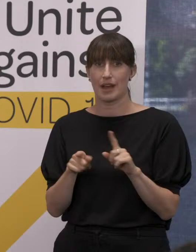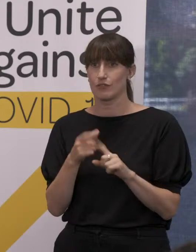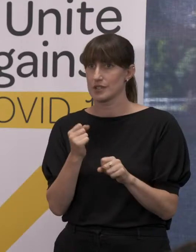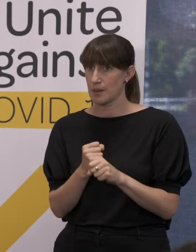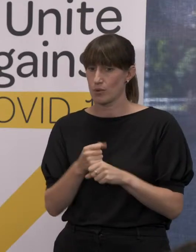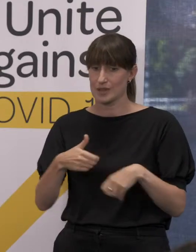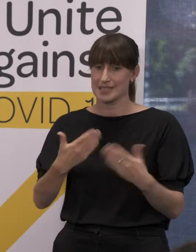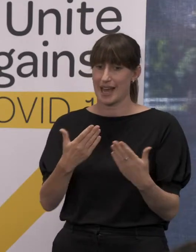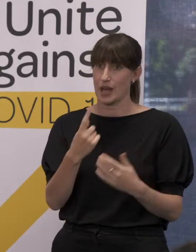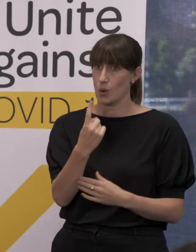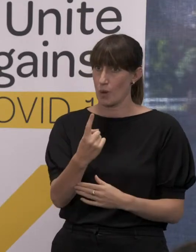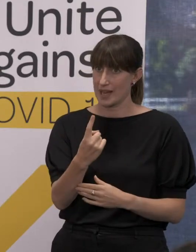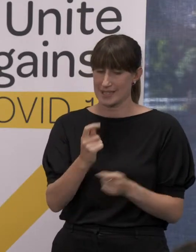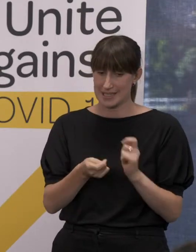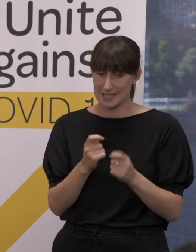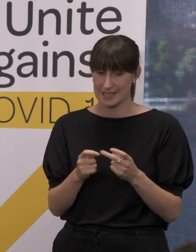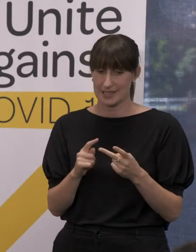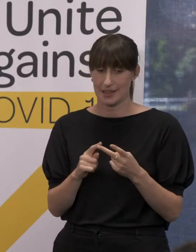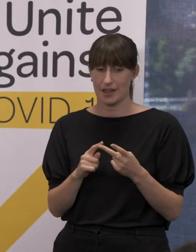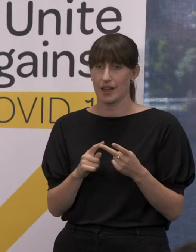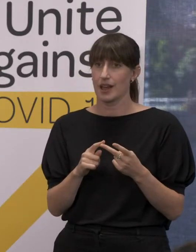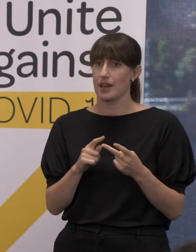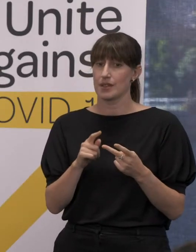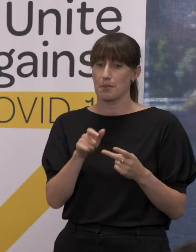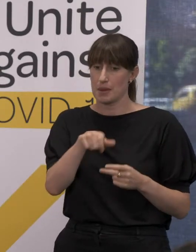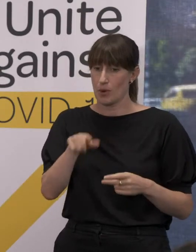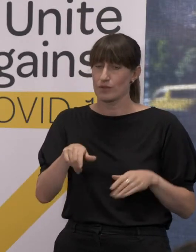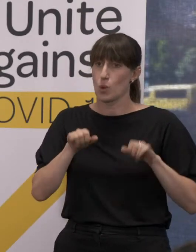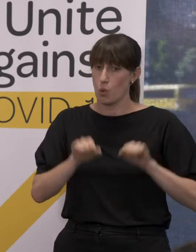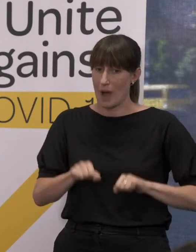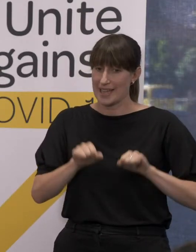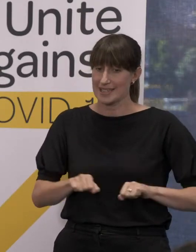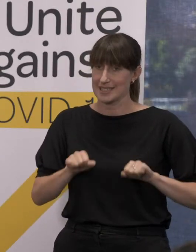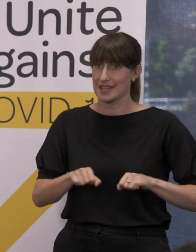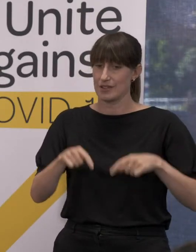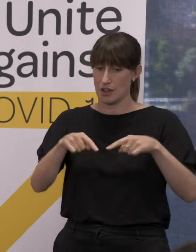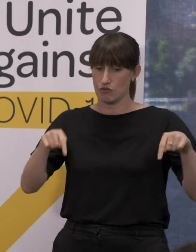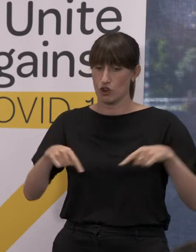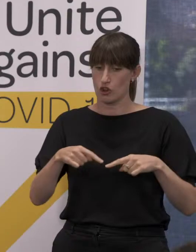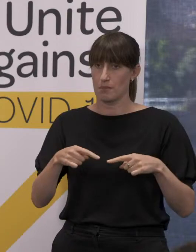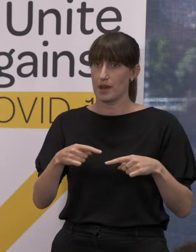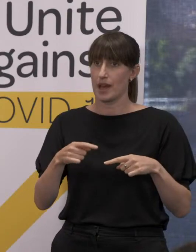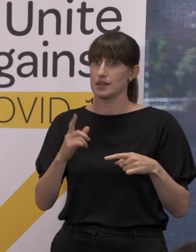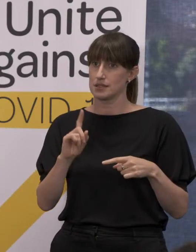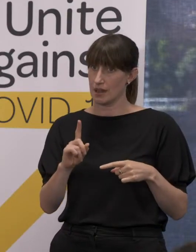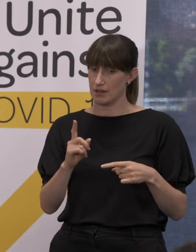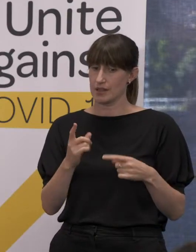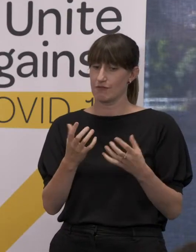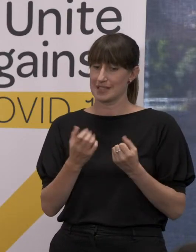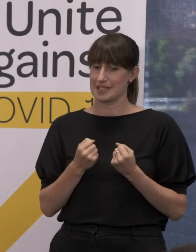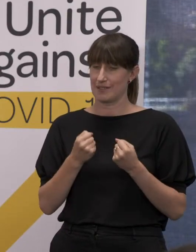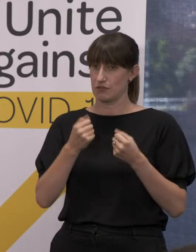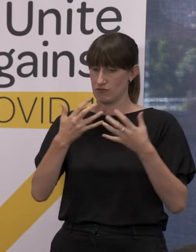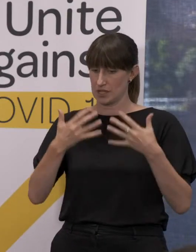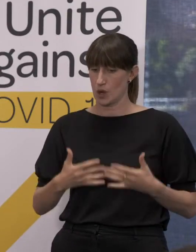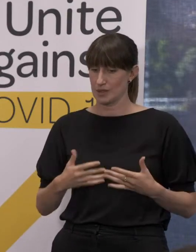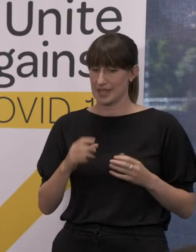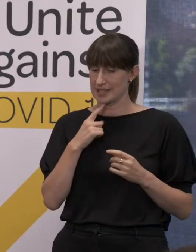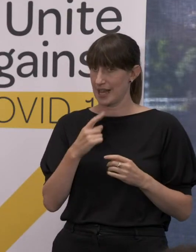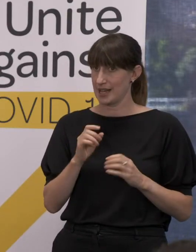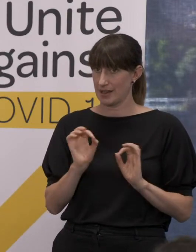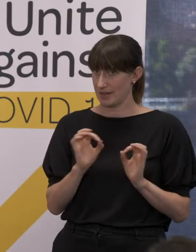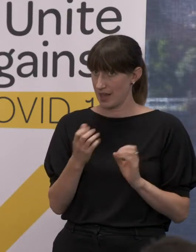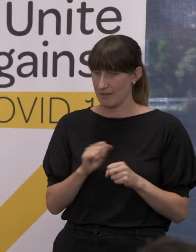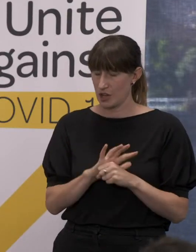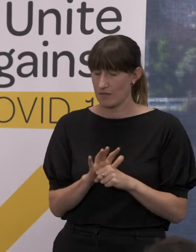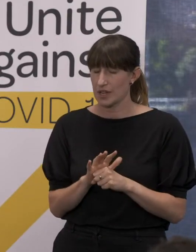People remain in their rooms till those results come back. So I'm confident that our procedures are very good, and we'll, of course, look and